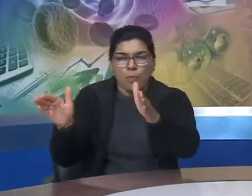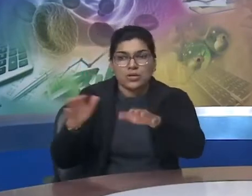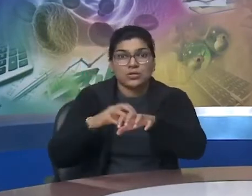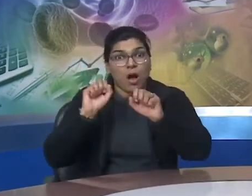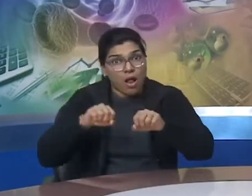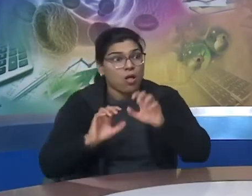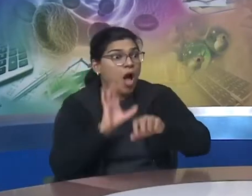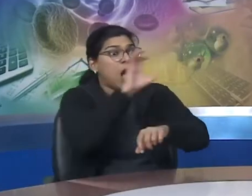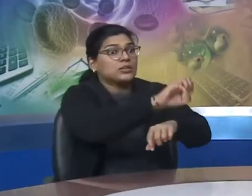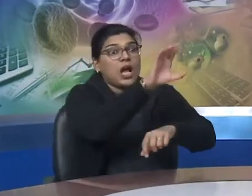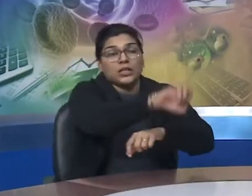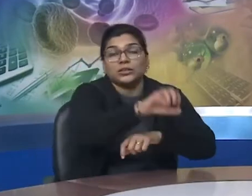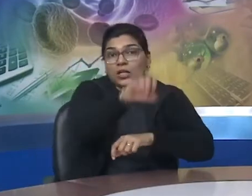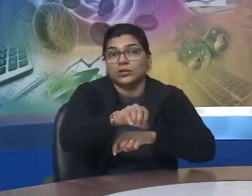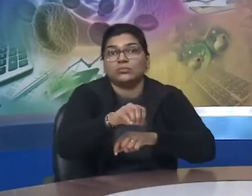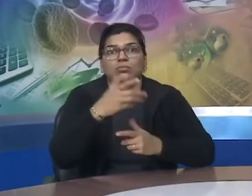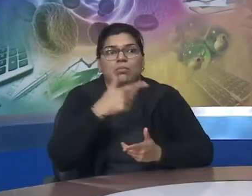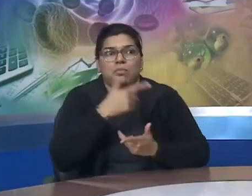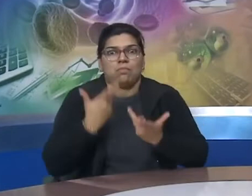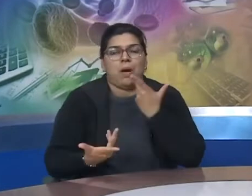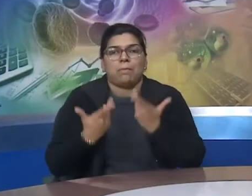the true nature